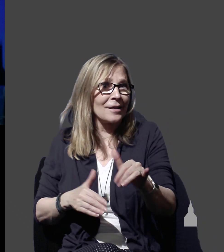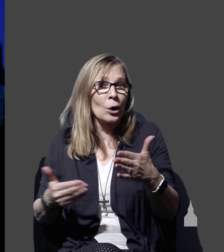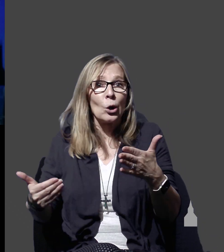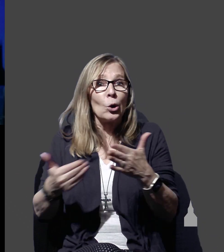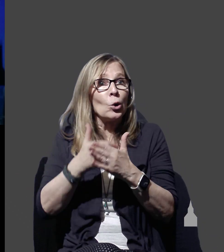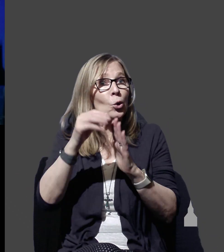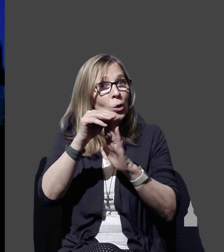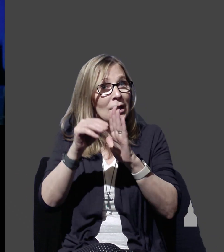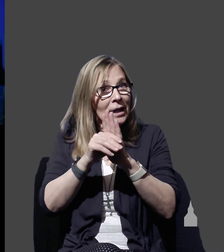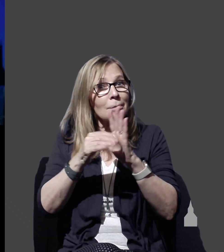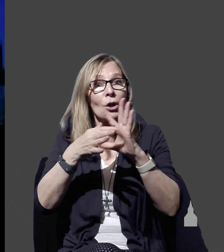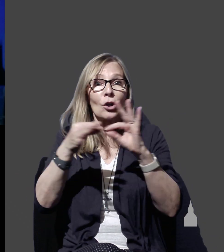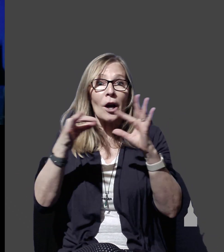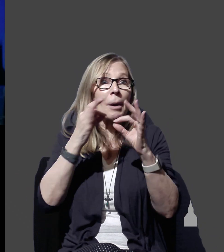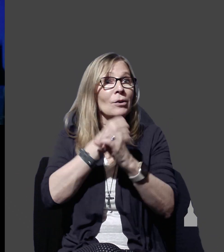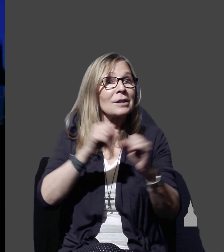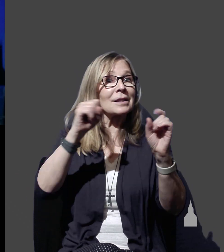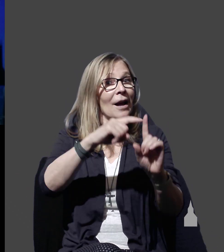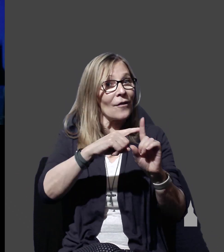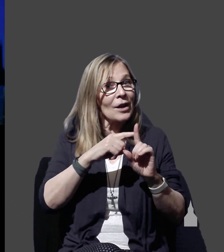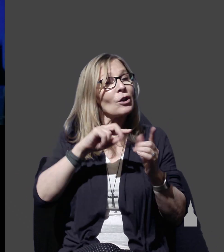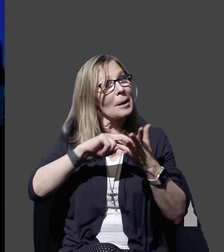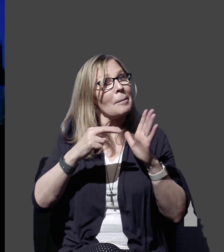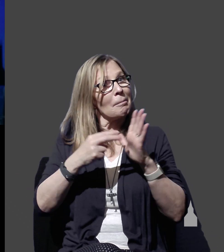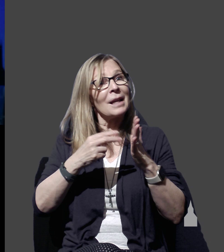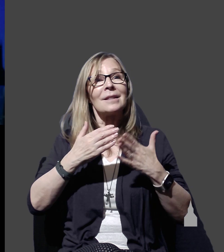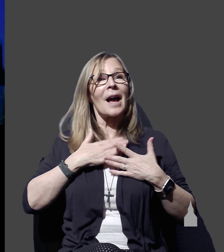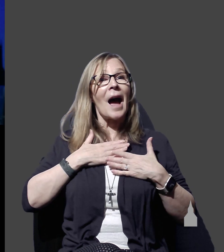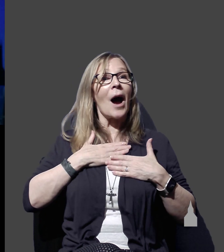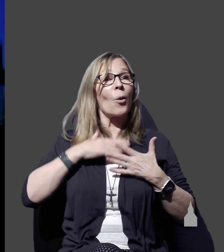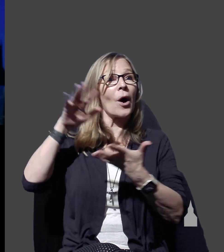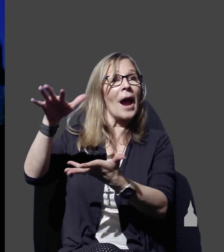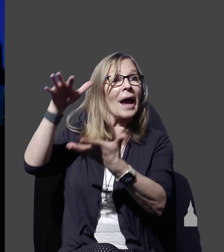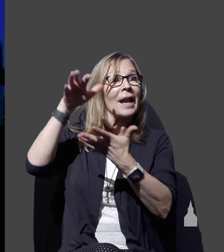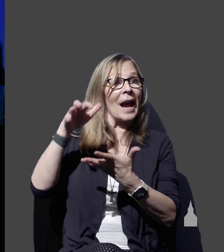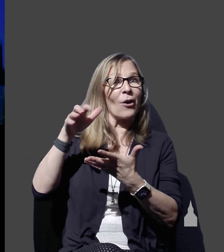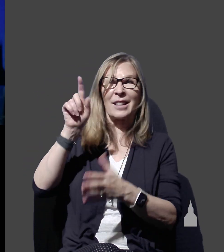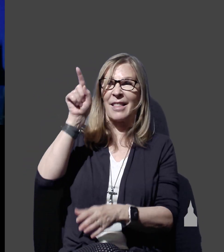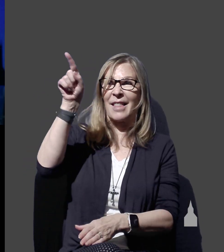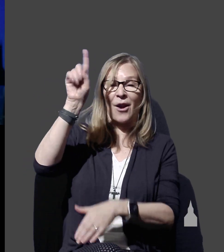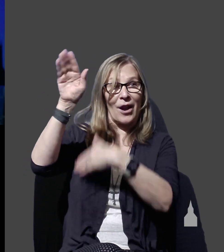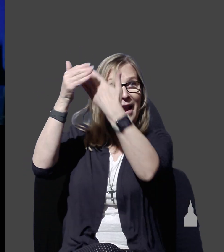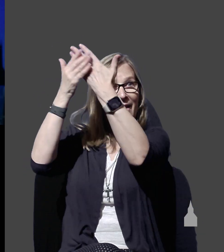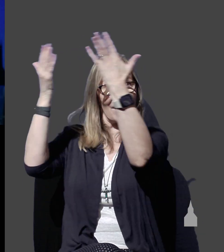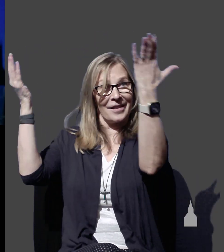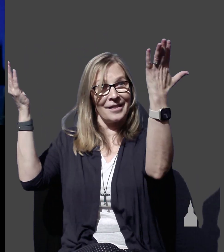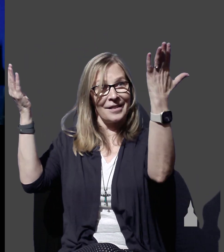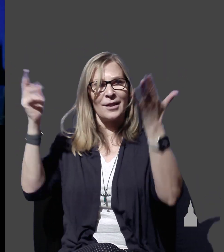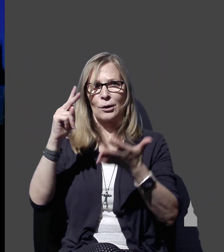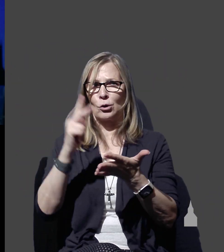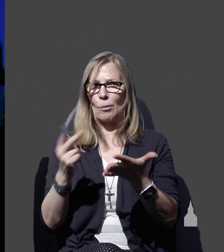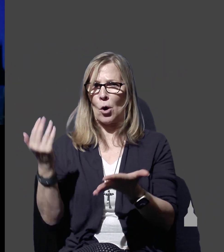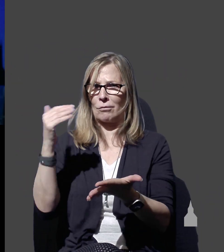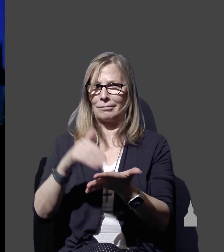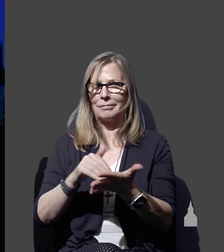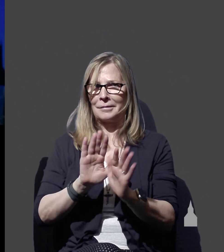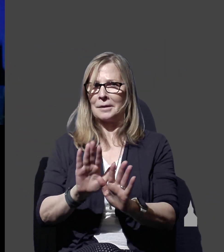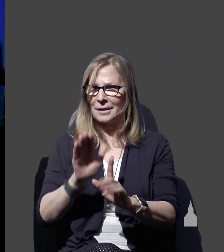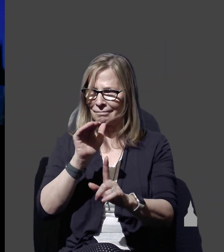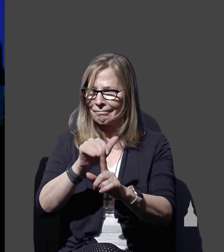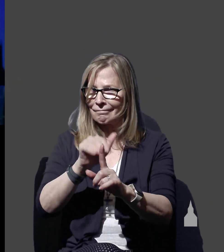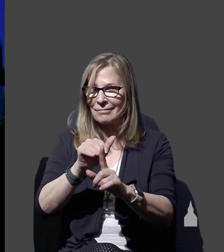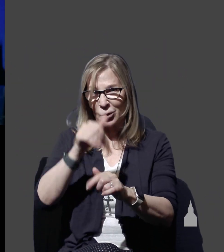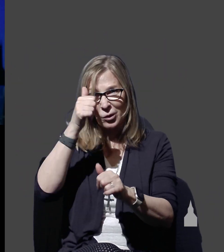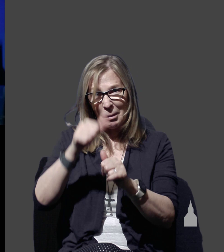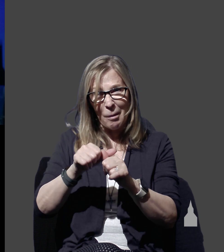our salvation in terms of an inheritance we have in heaven. And I think Paul's borrowing that language to remind the slaves of what they have and what